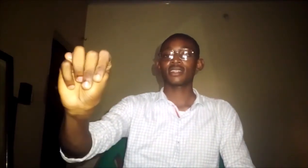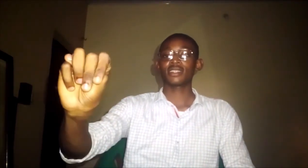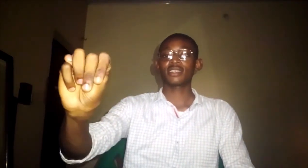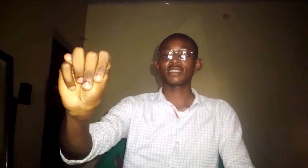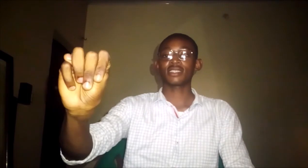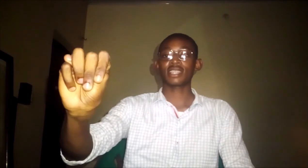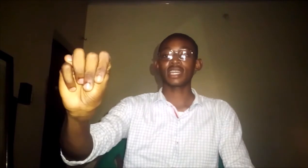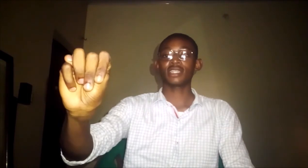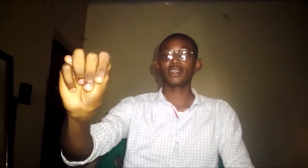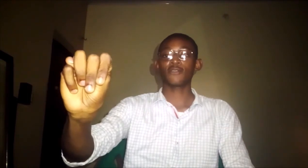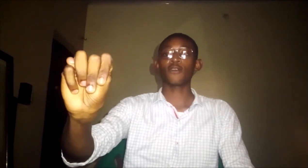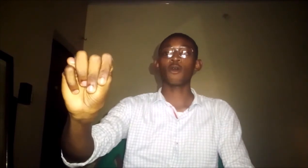This is the sign for